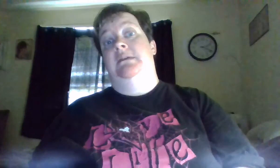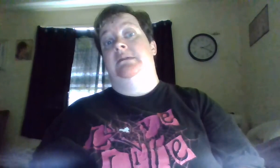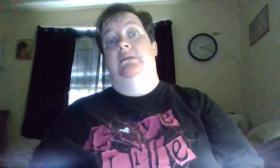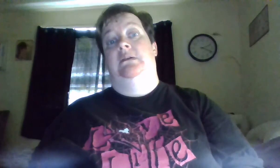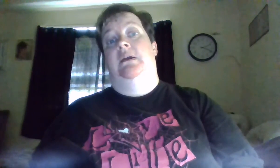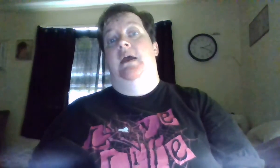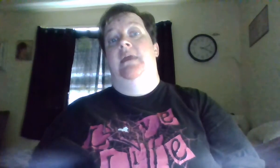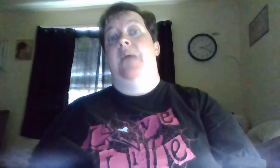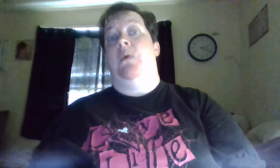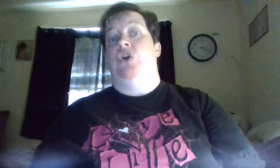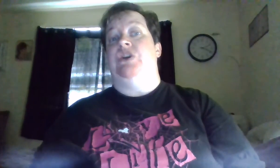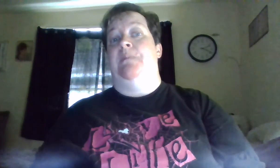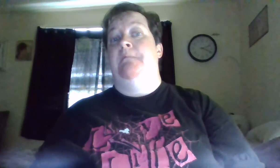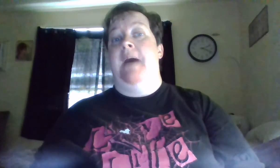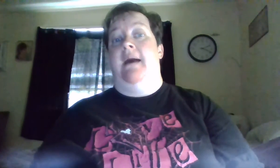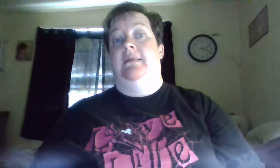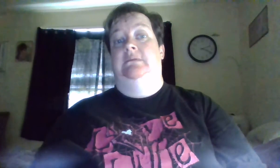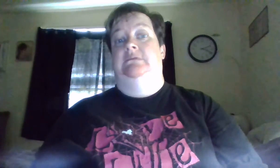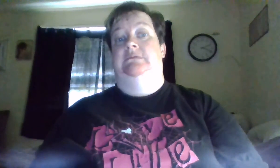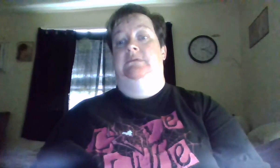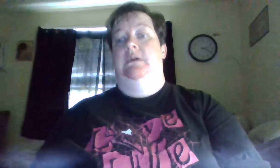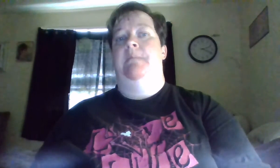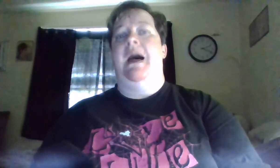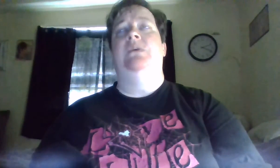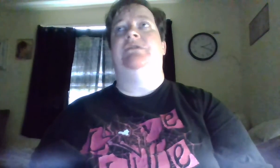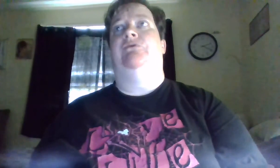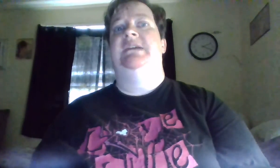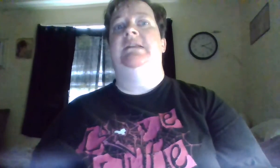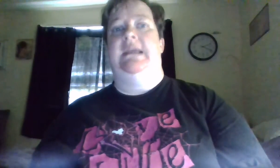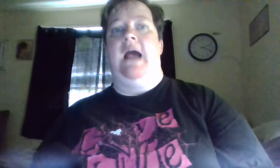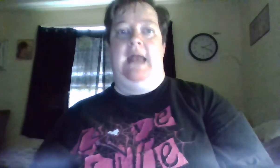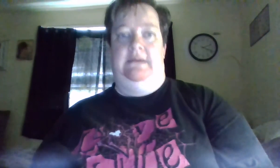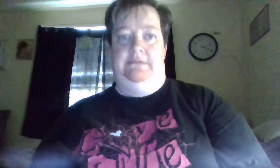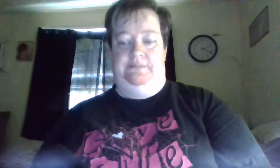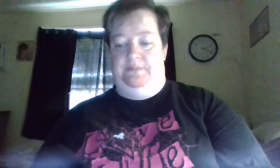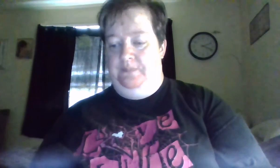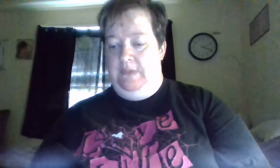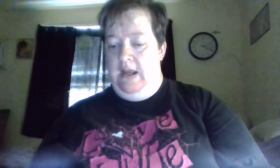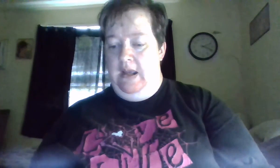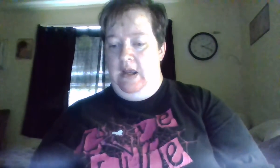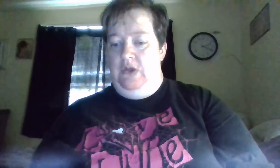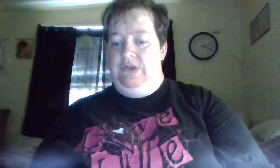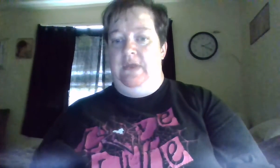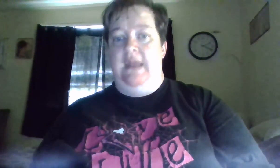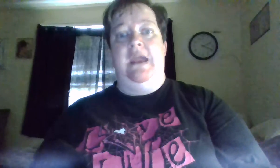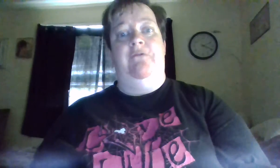Because they were worshiping Baal. And Baal was a fertility god. So that they've